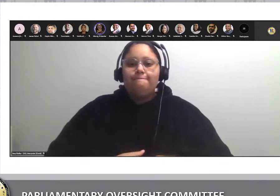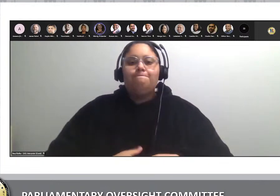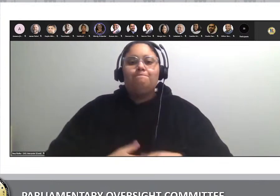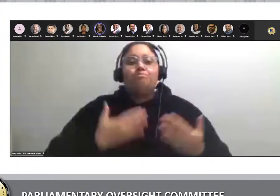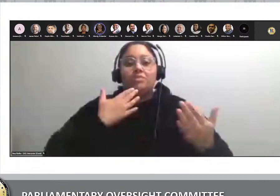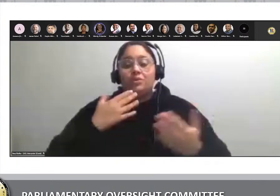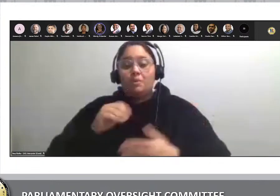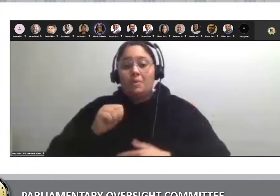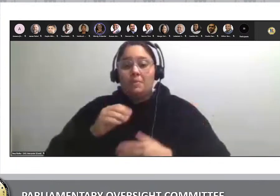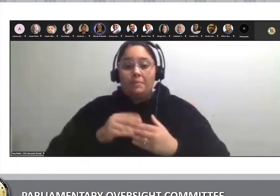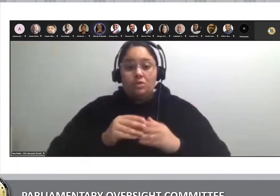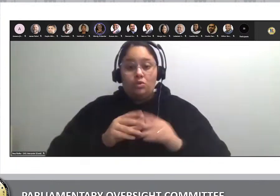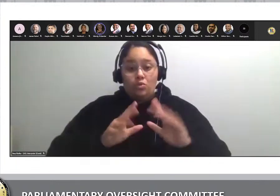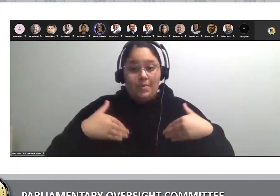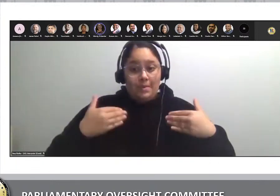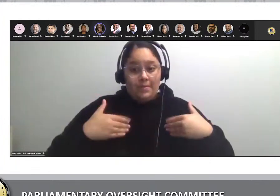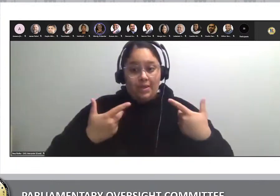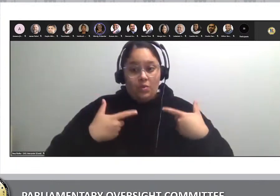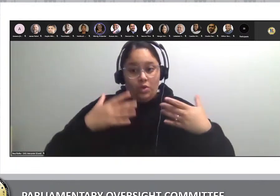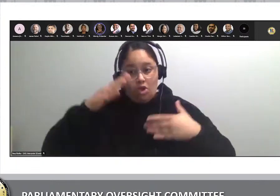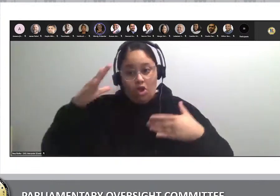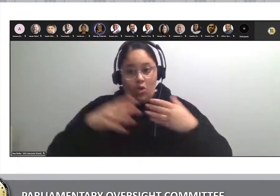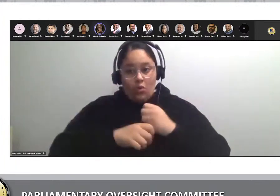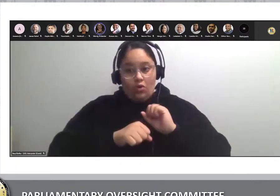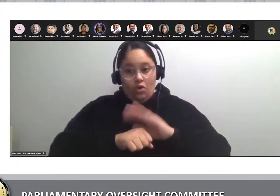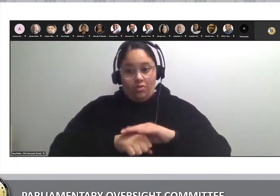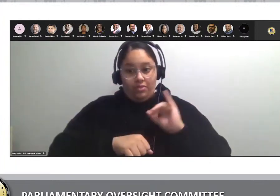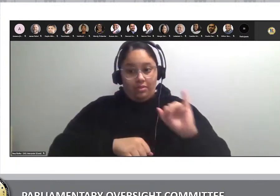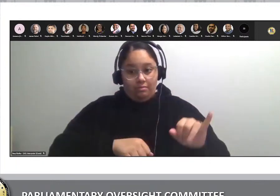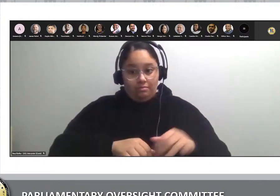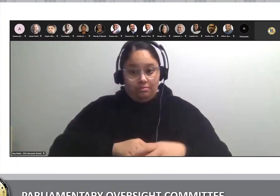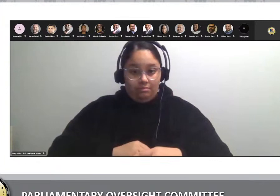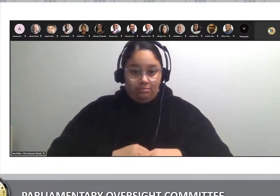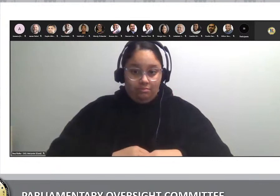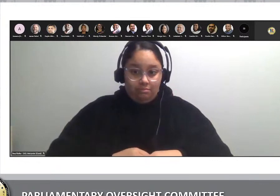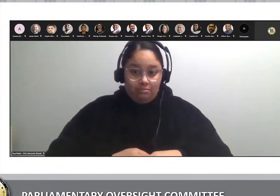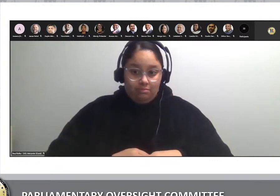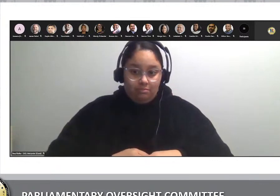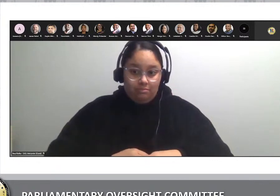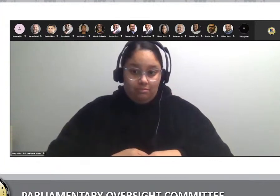much. Member Maseko, you happy that we conclude on that note?